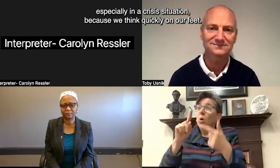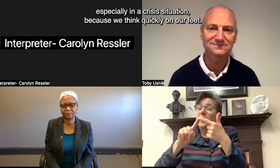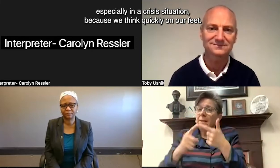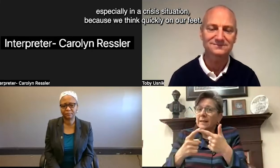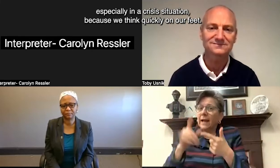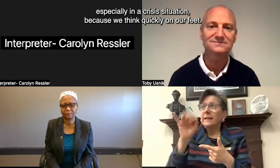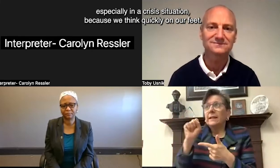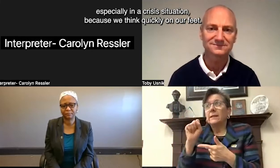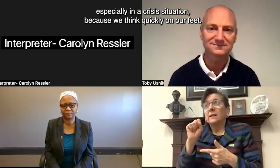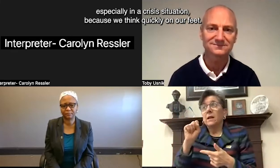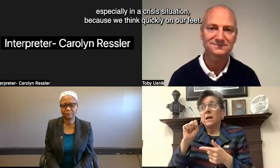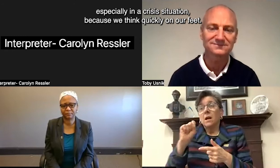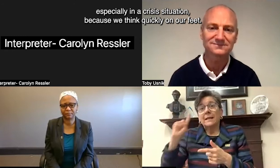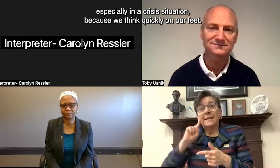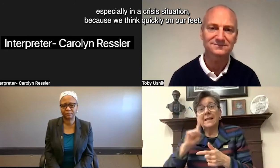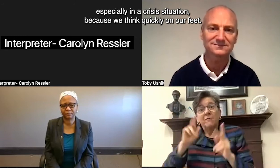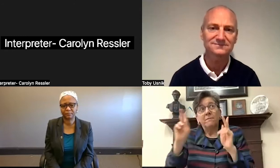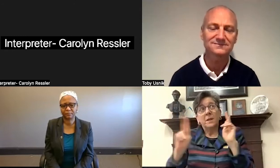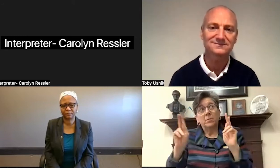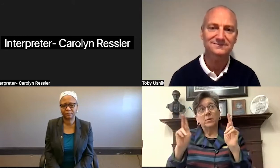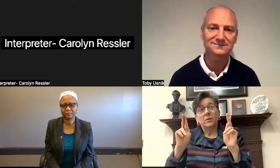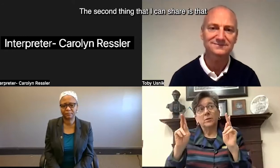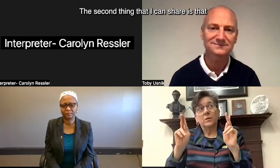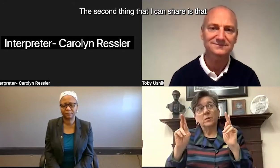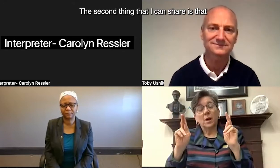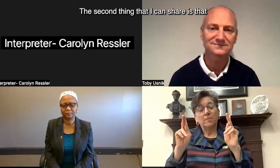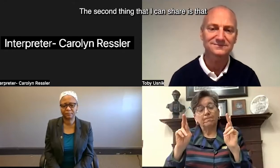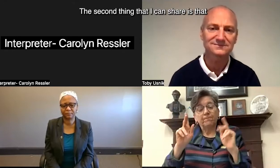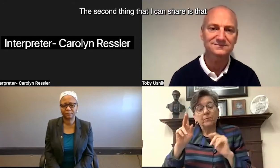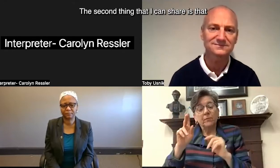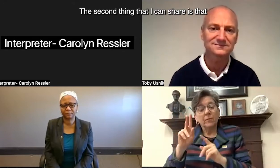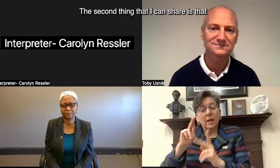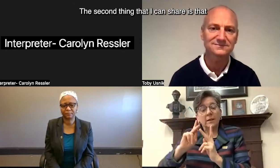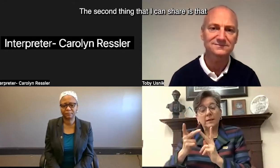quickly on our feet. The second thing that I can share is that